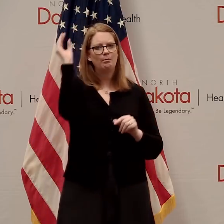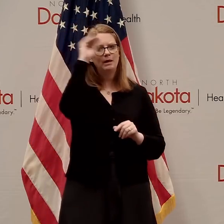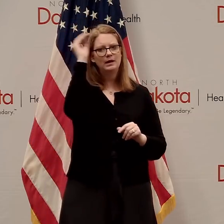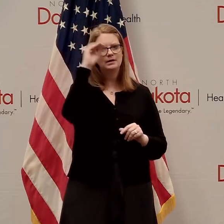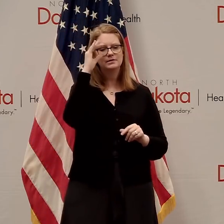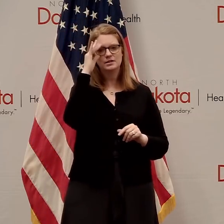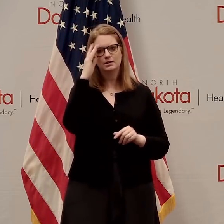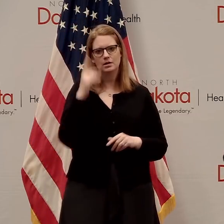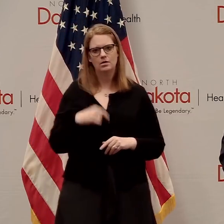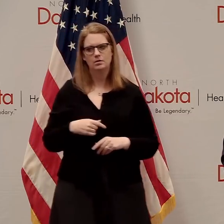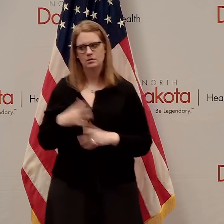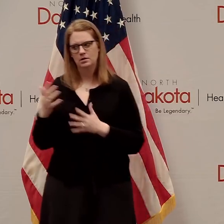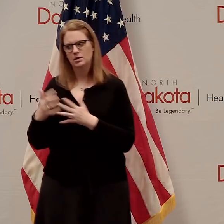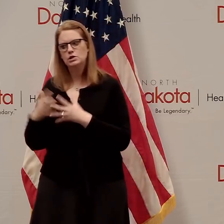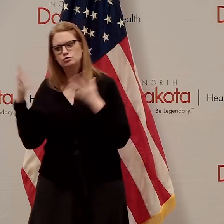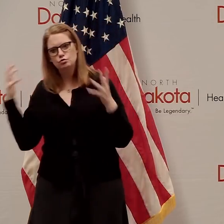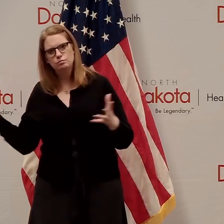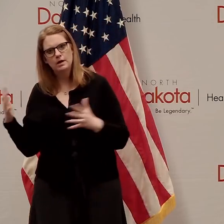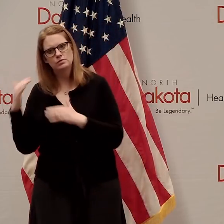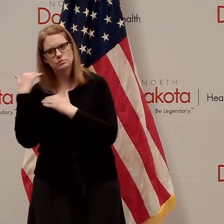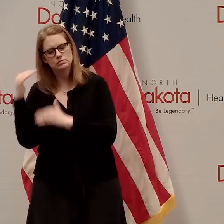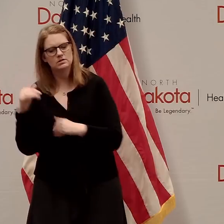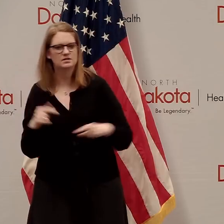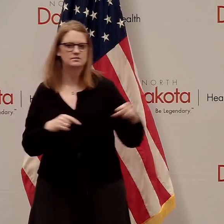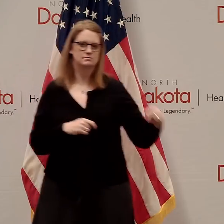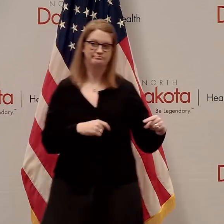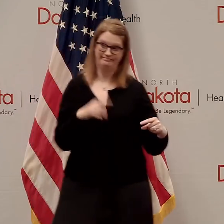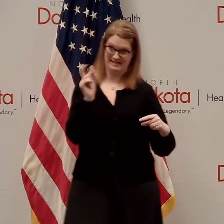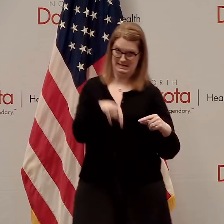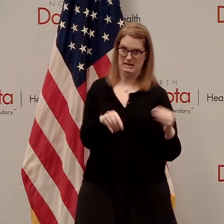gone far enough or you've gone too far. And I think that